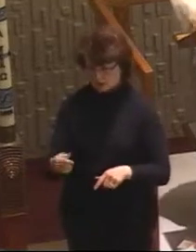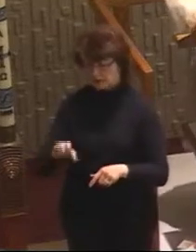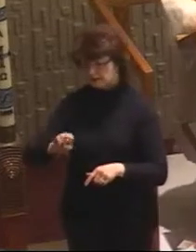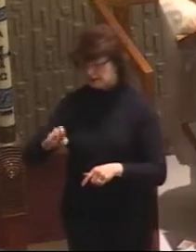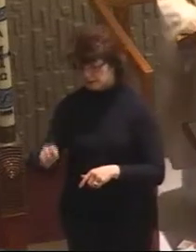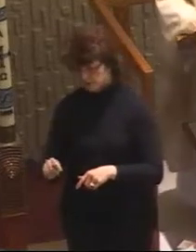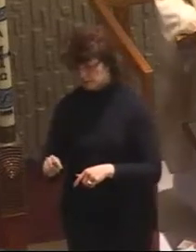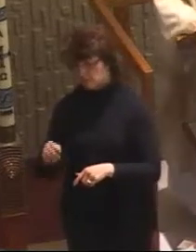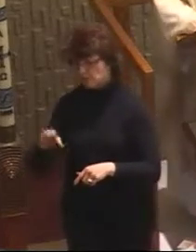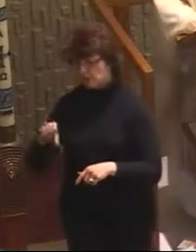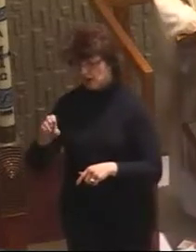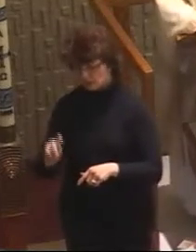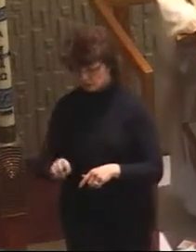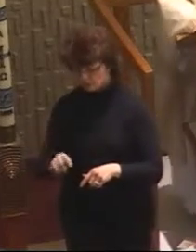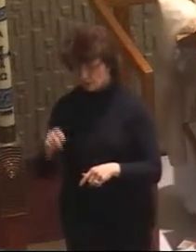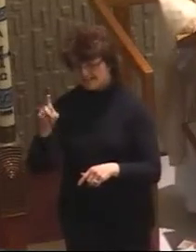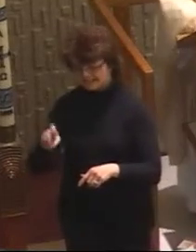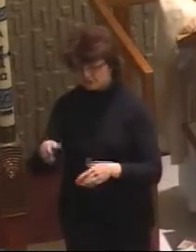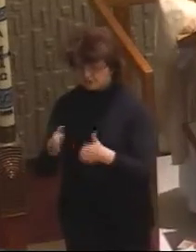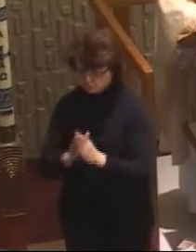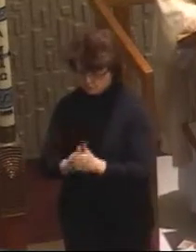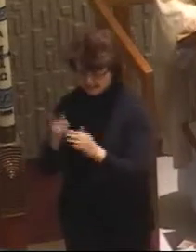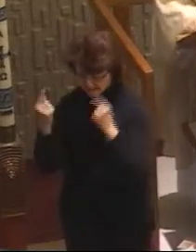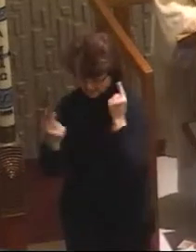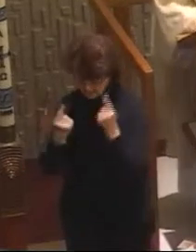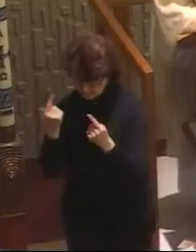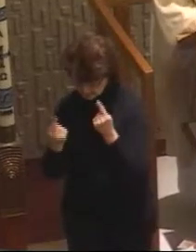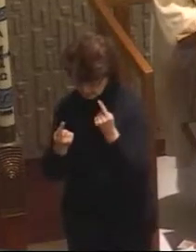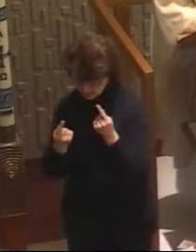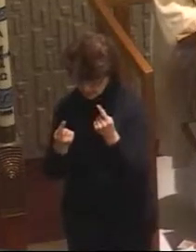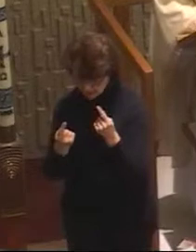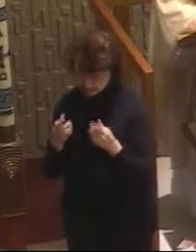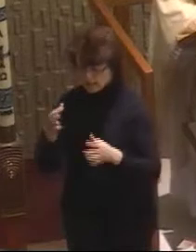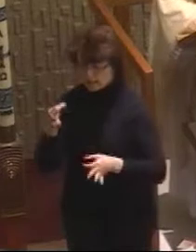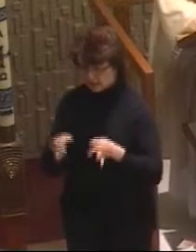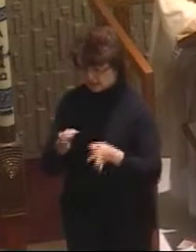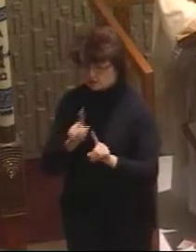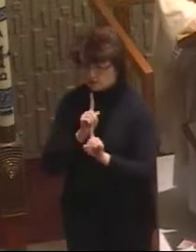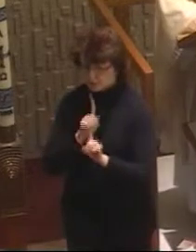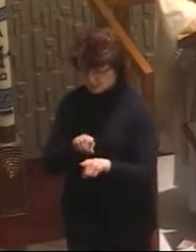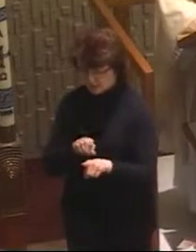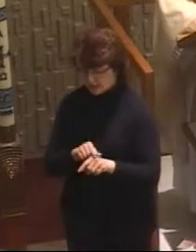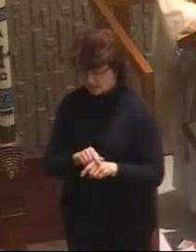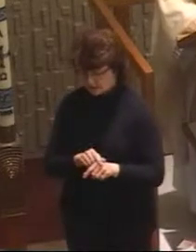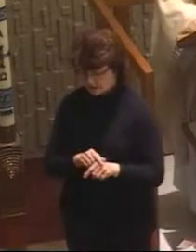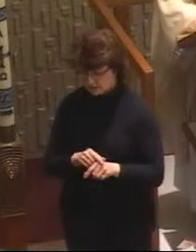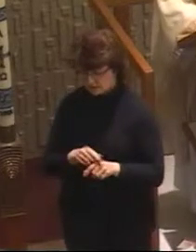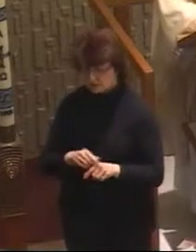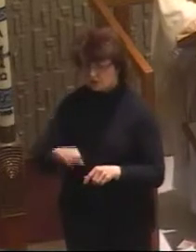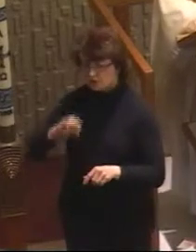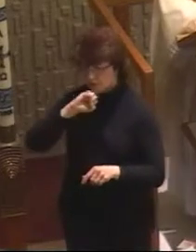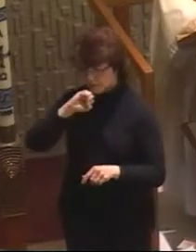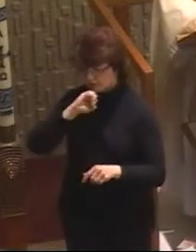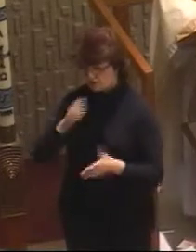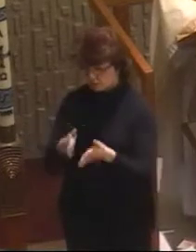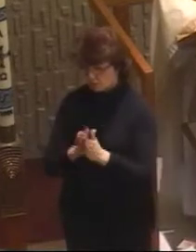to contemplate and to pray about whether or not I was going to respond to the bishop's